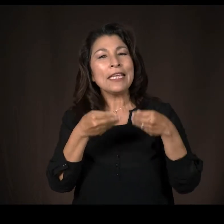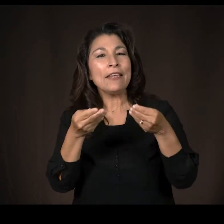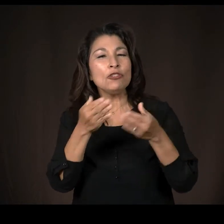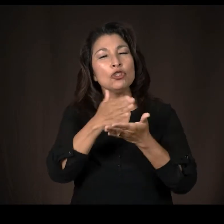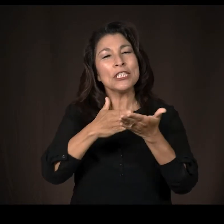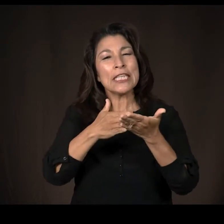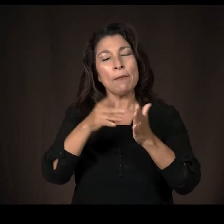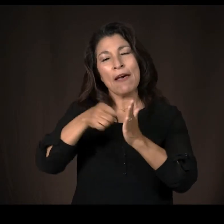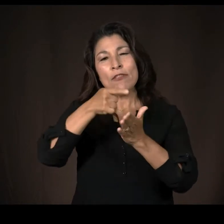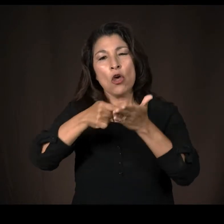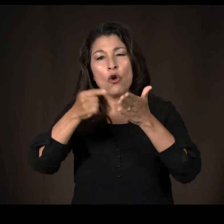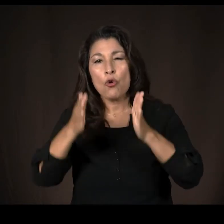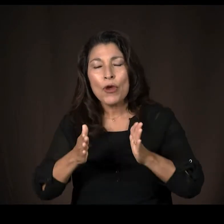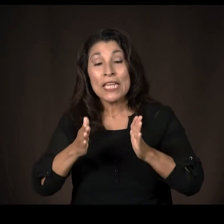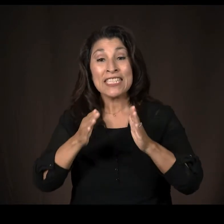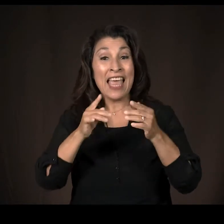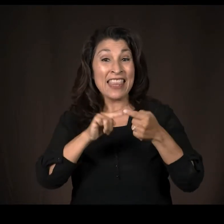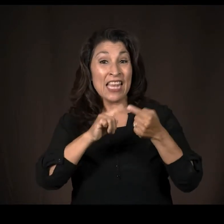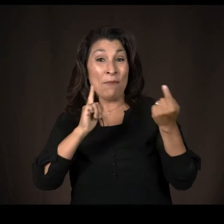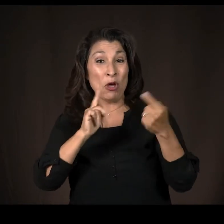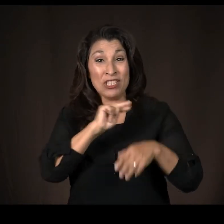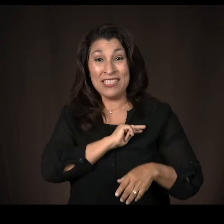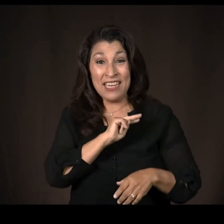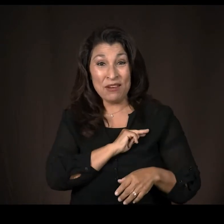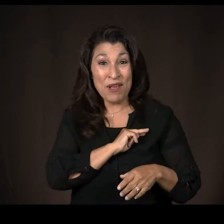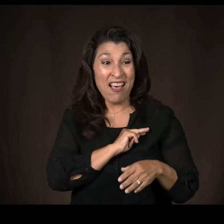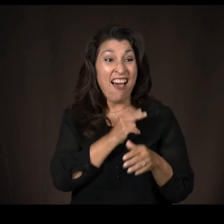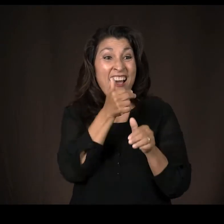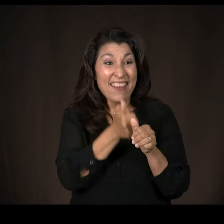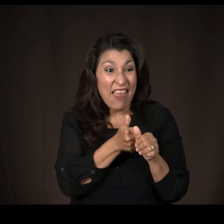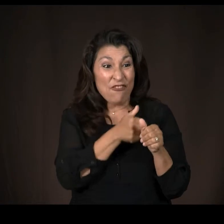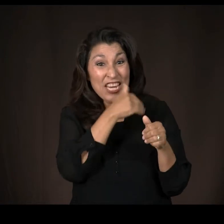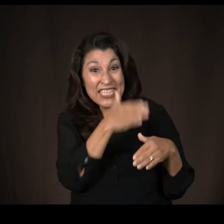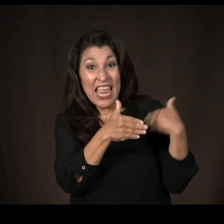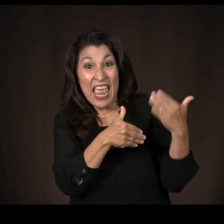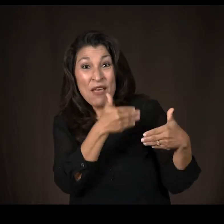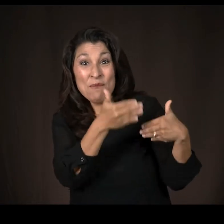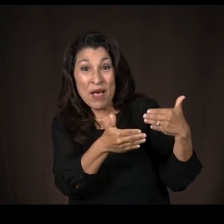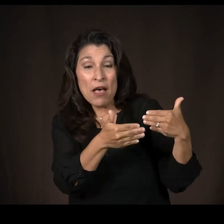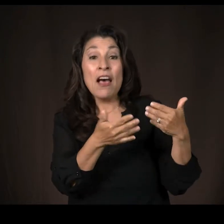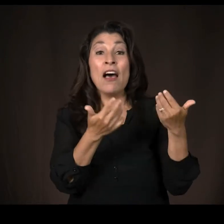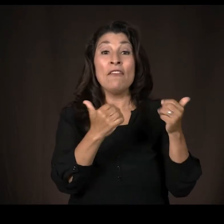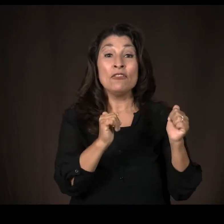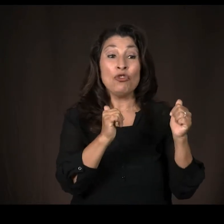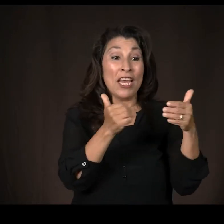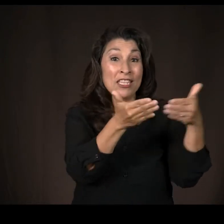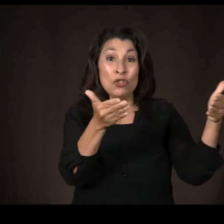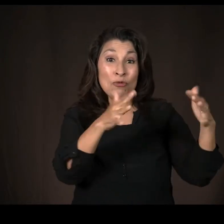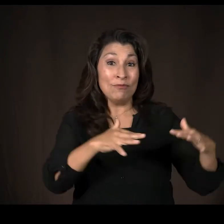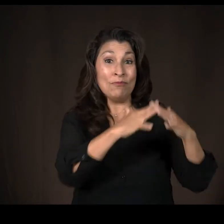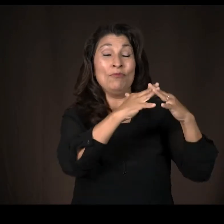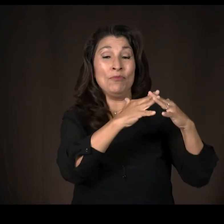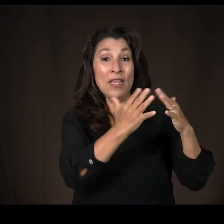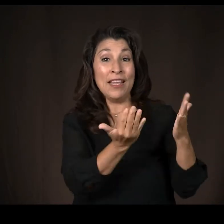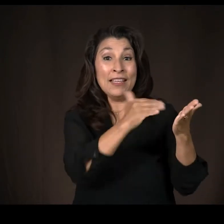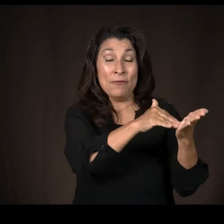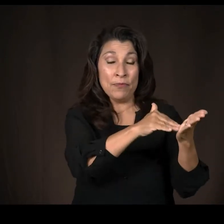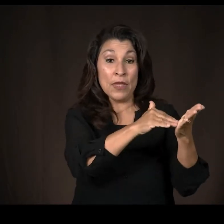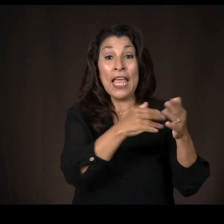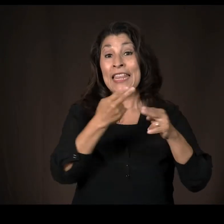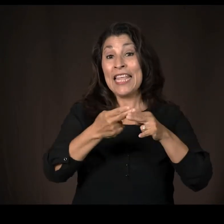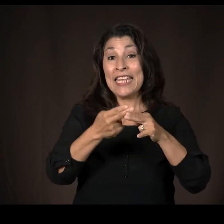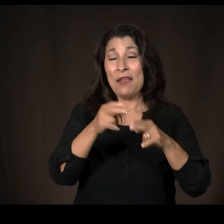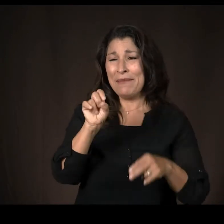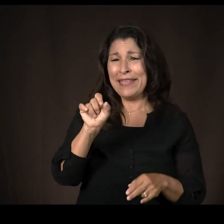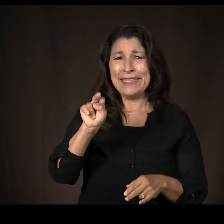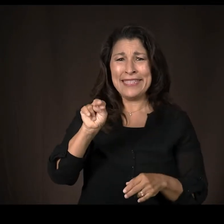opponents or critics who opposed Nehemiah at literally every step of rebuilding the wall. Now, their names